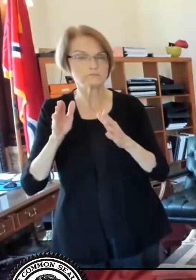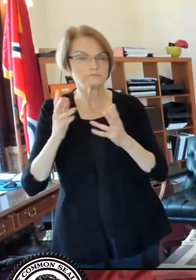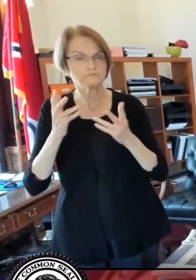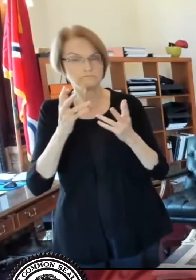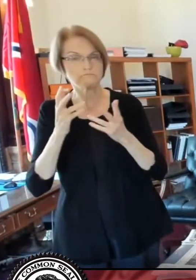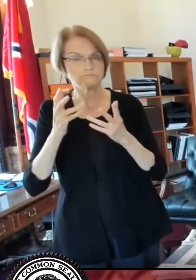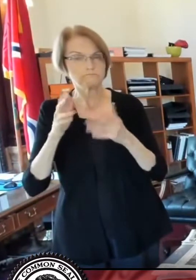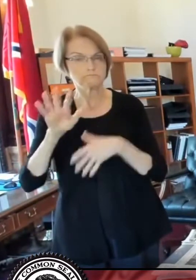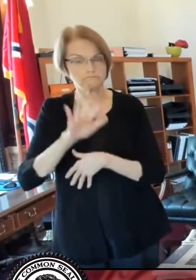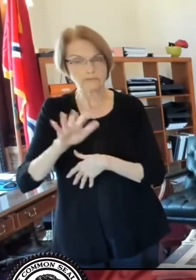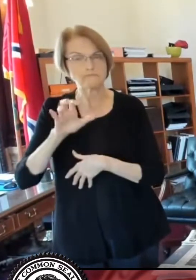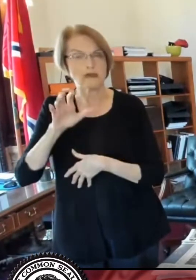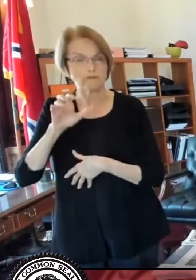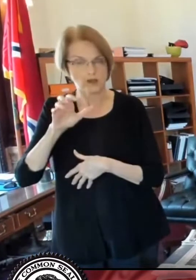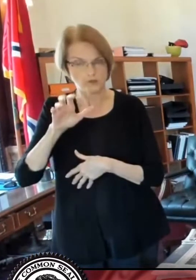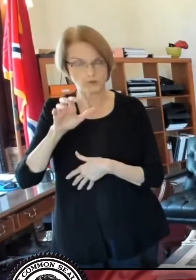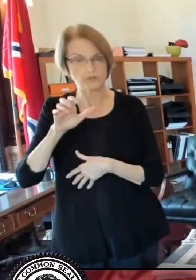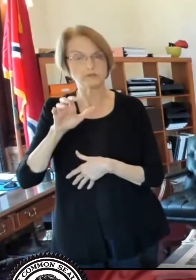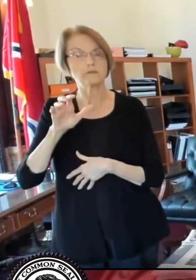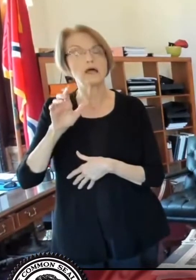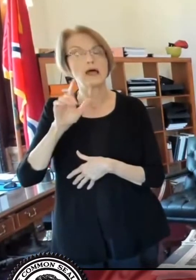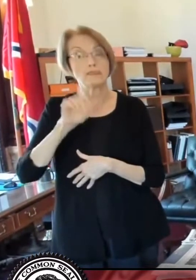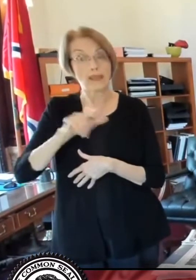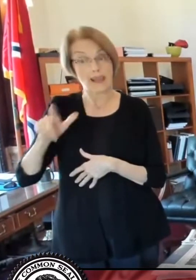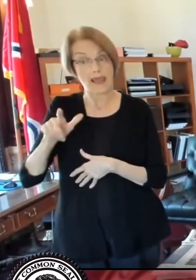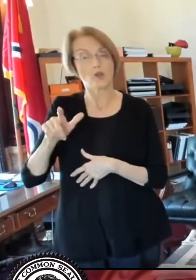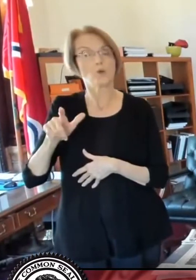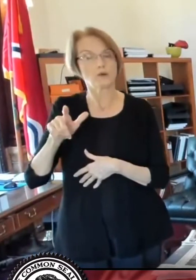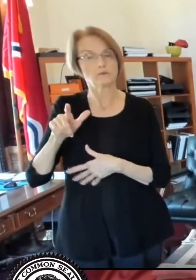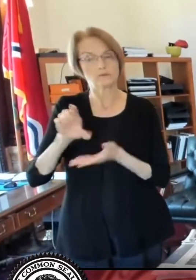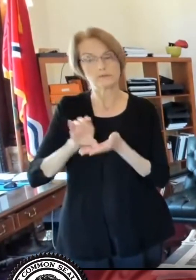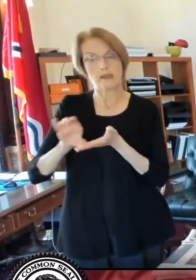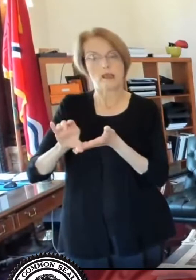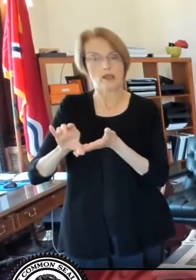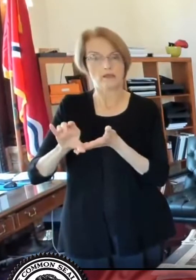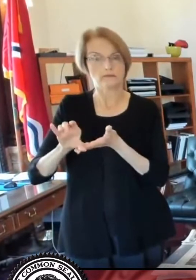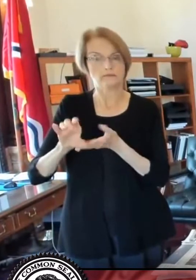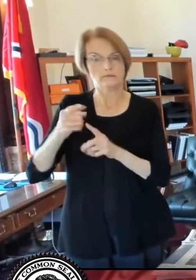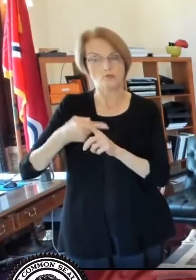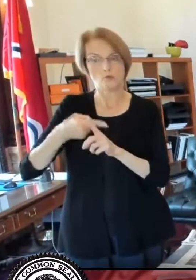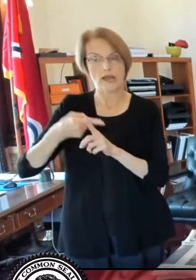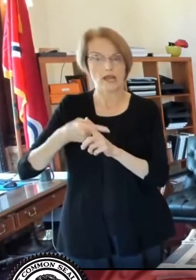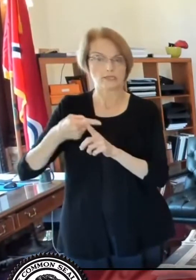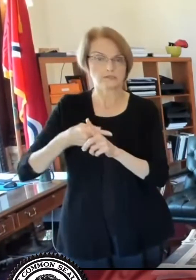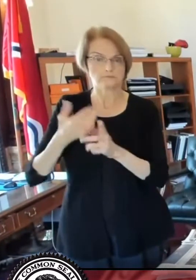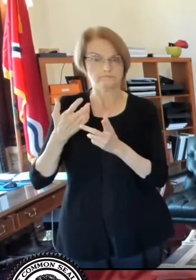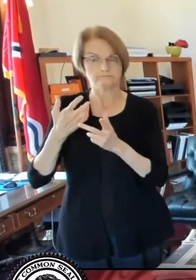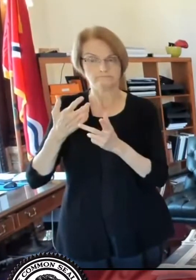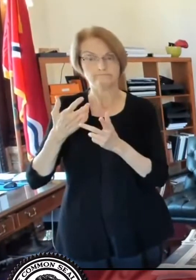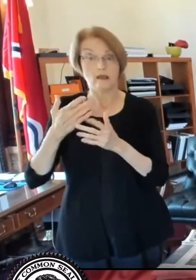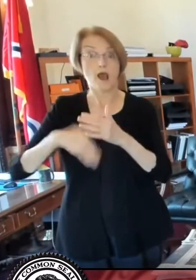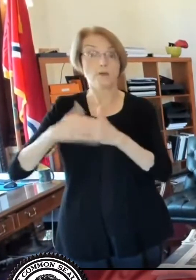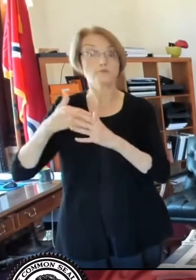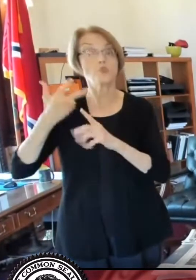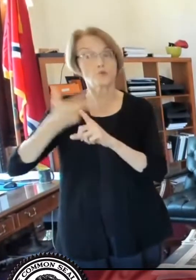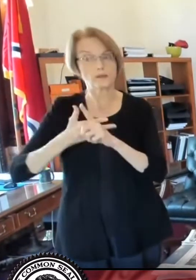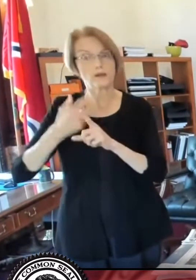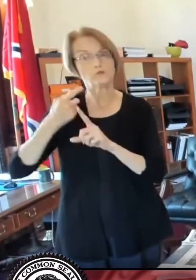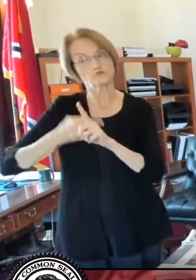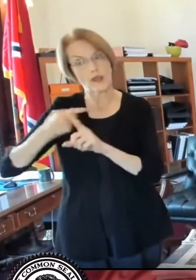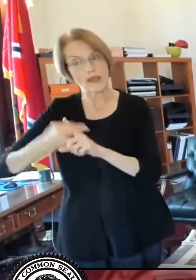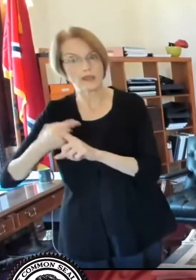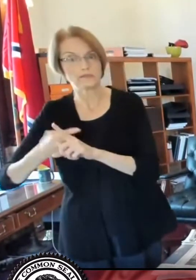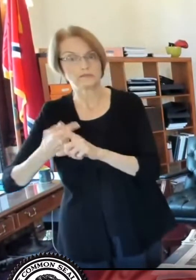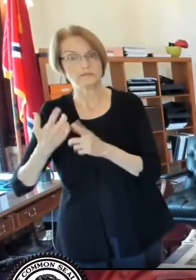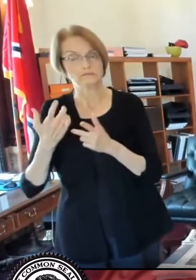had received payment. The landlord had received payment of the rent during the period of time, up to 3 months, that the individual